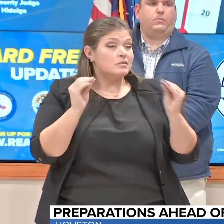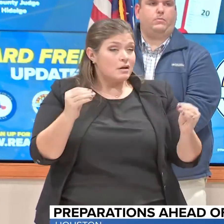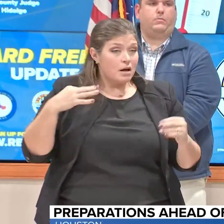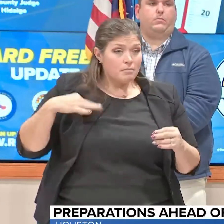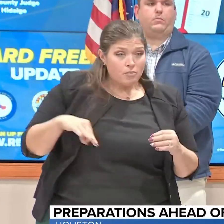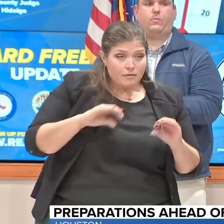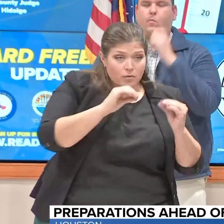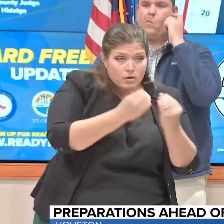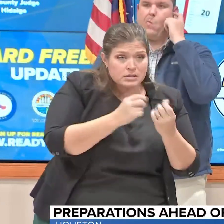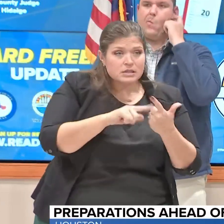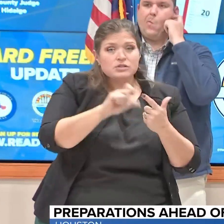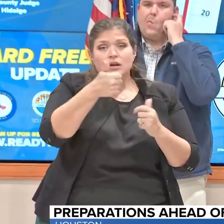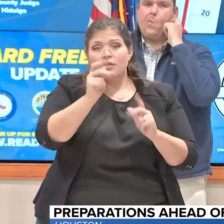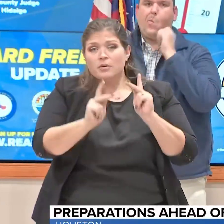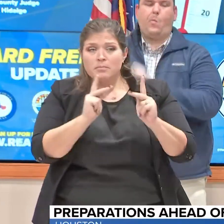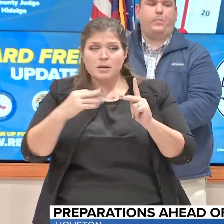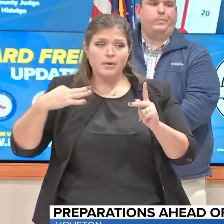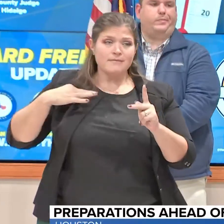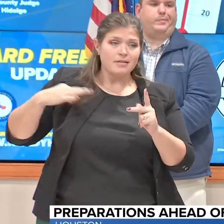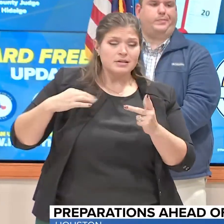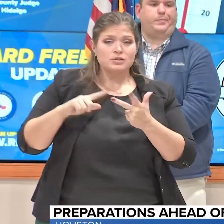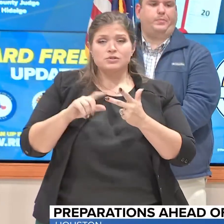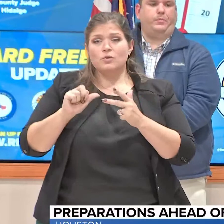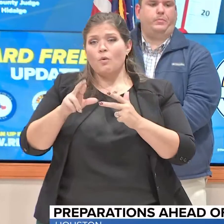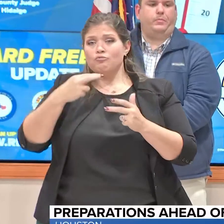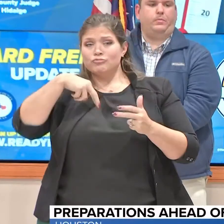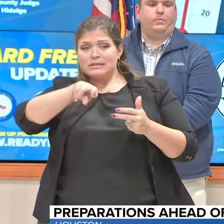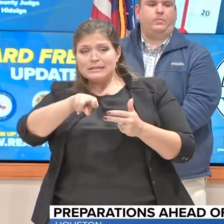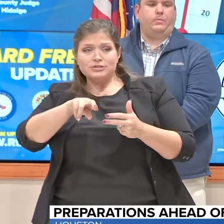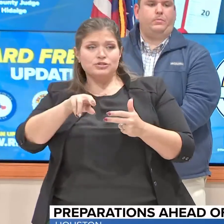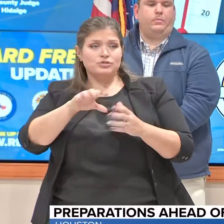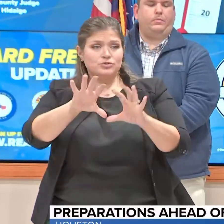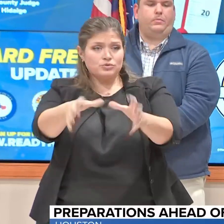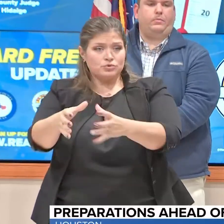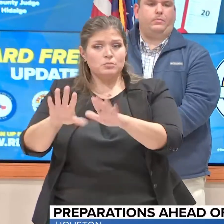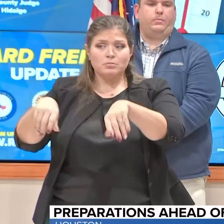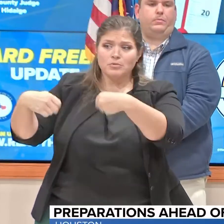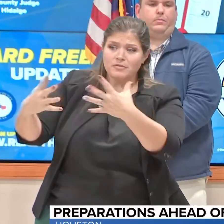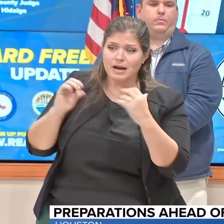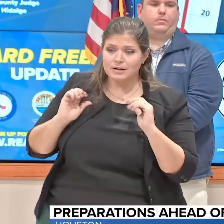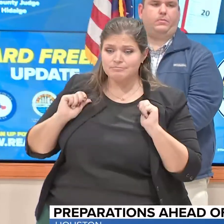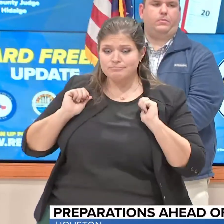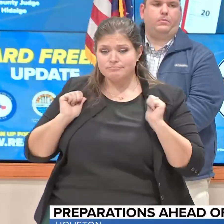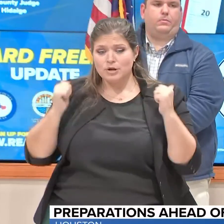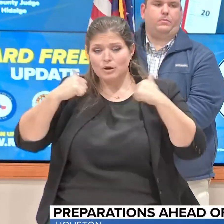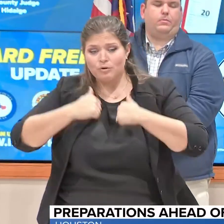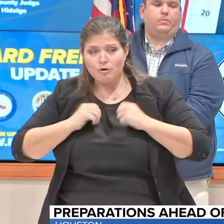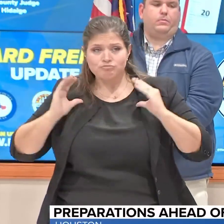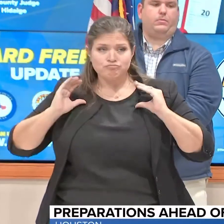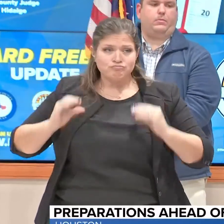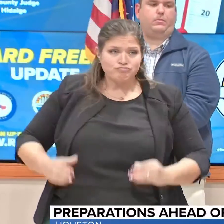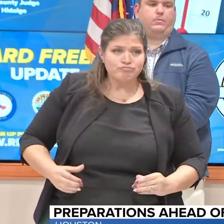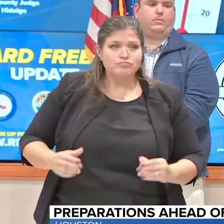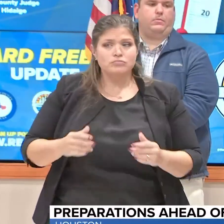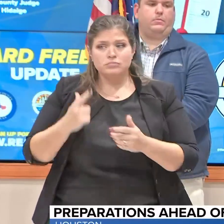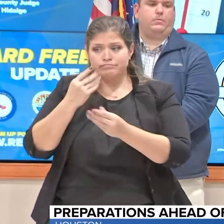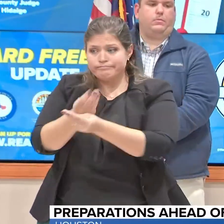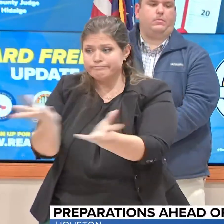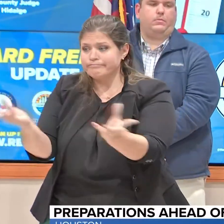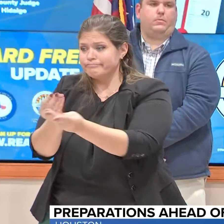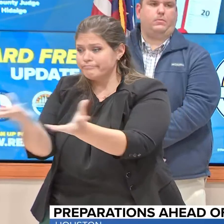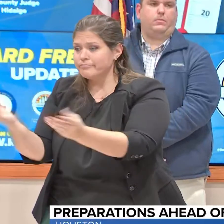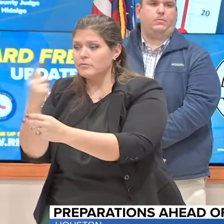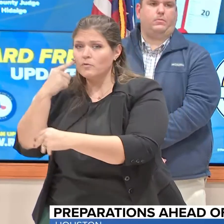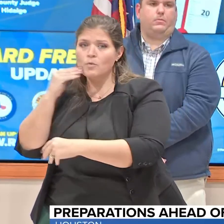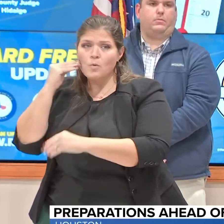individuals, groups of faith who are going and providing coats and jackets to those who are homeless,